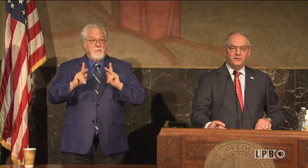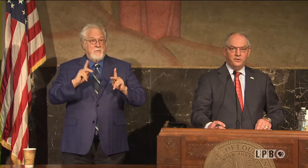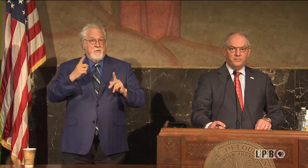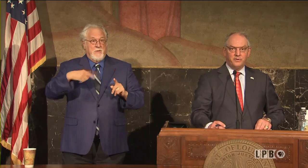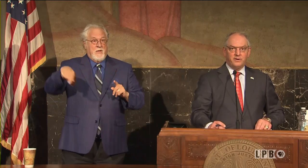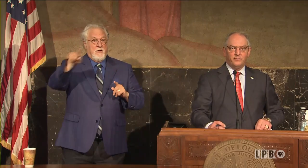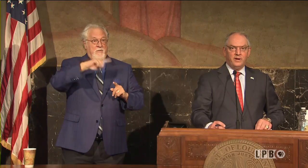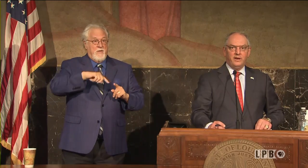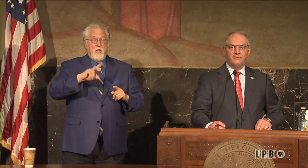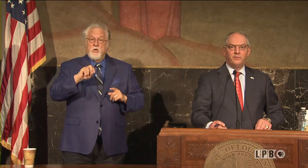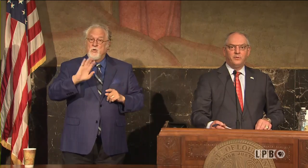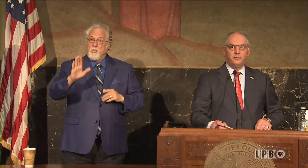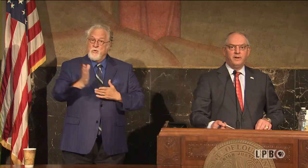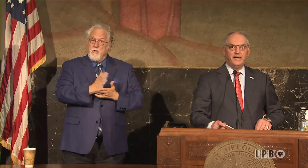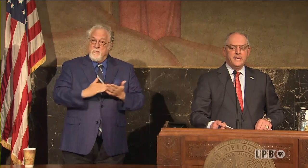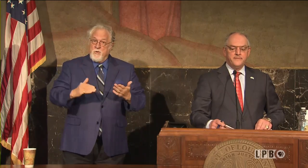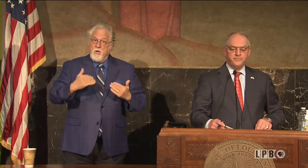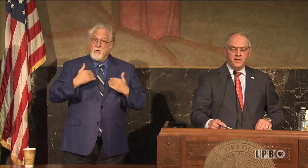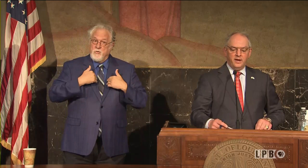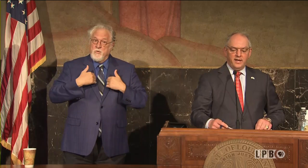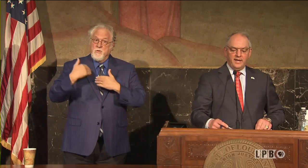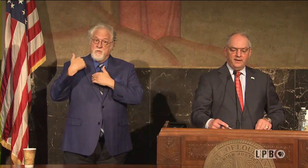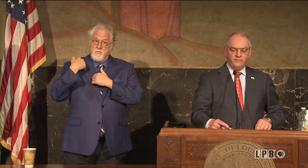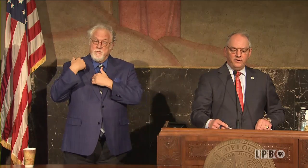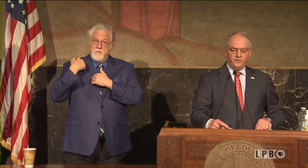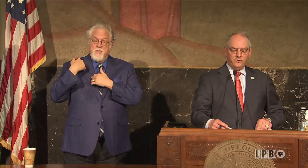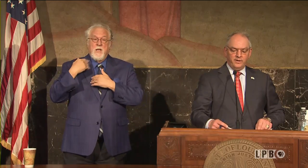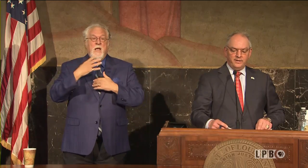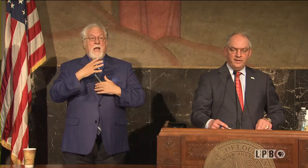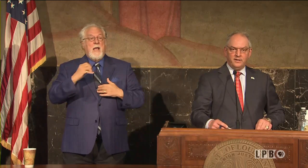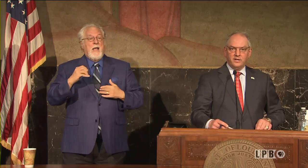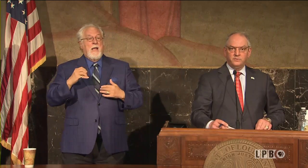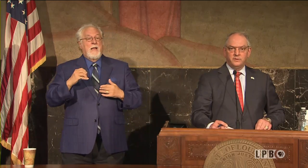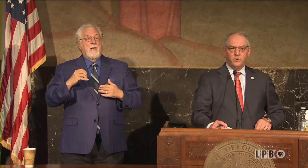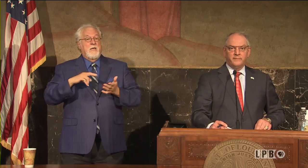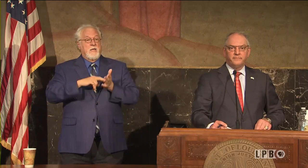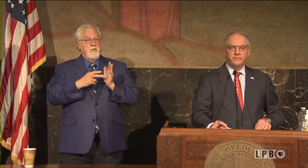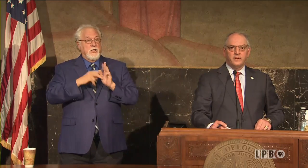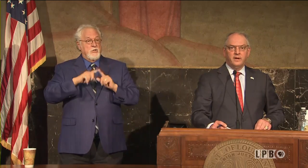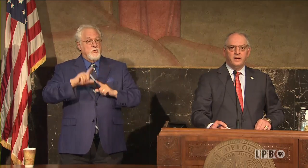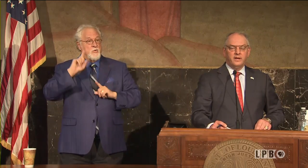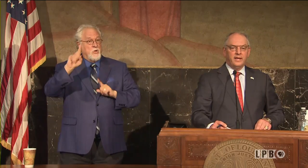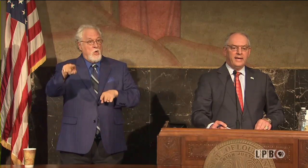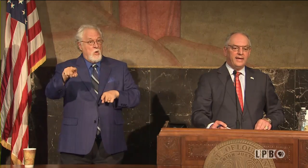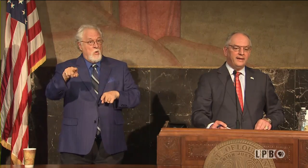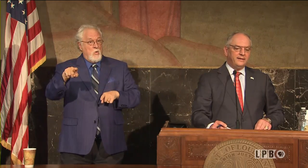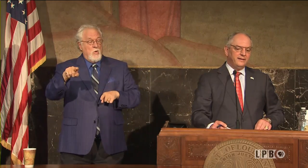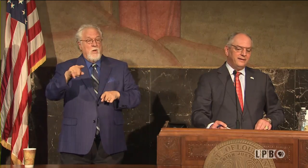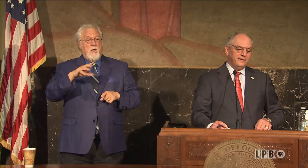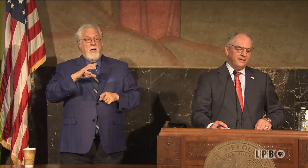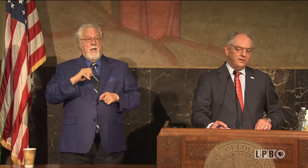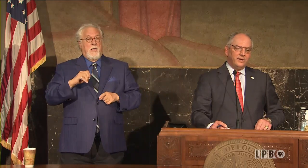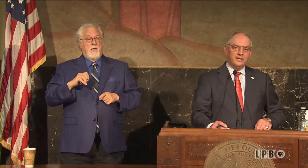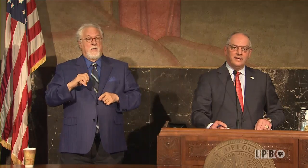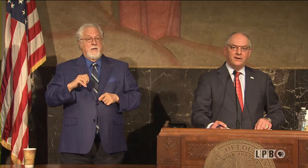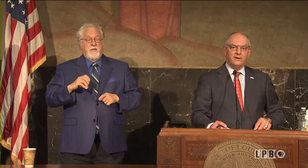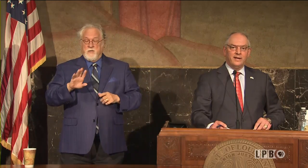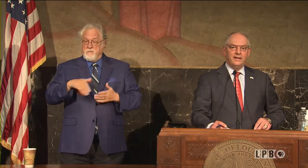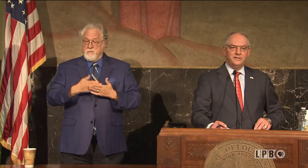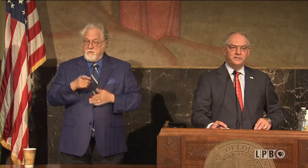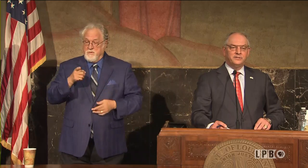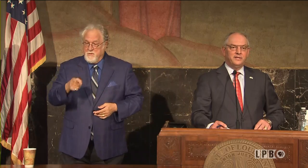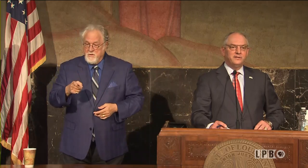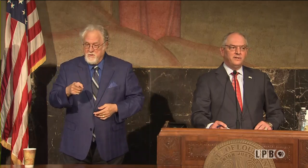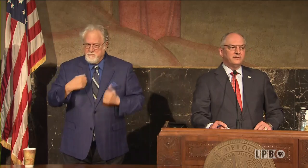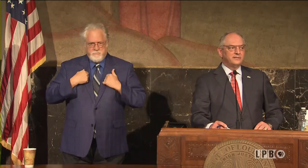out there to do your part. We all have a role to play. And if you intend to go somewhere and you get there